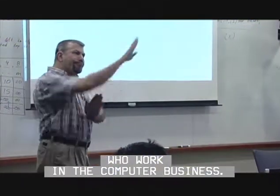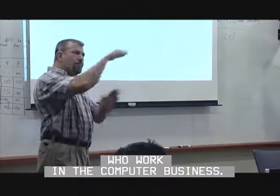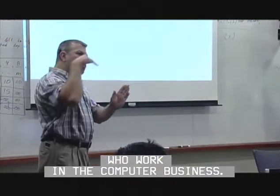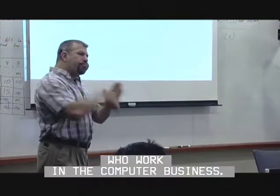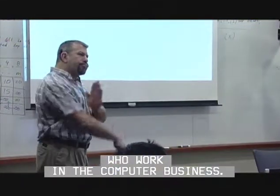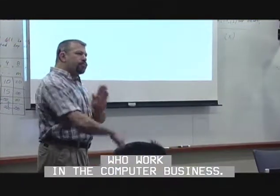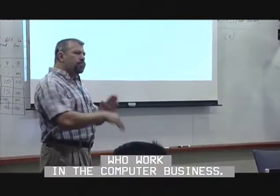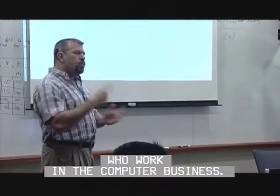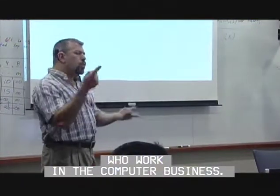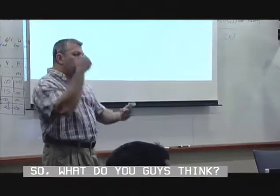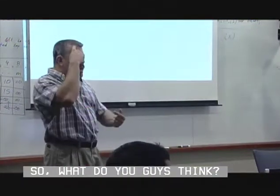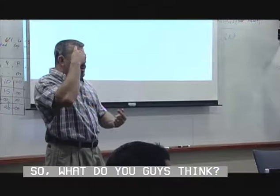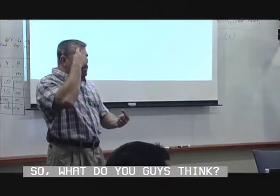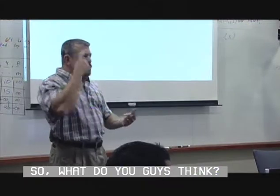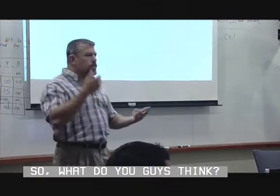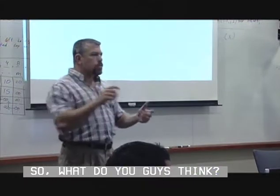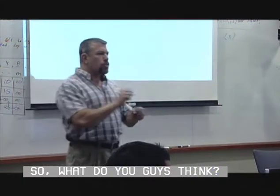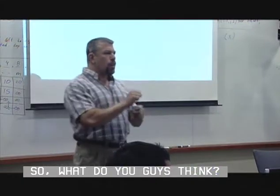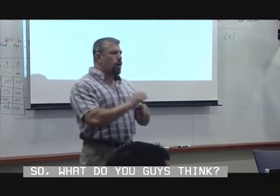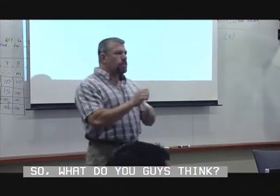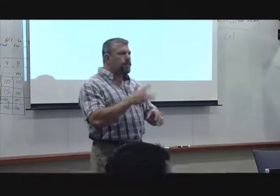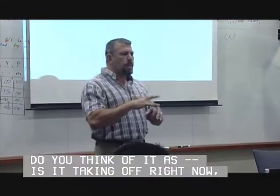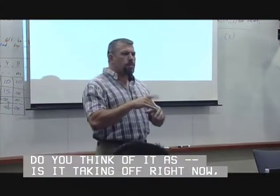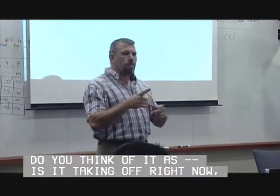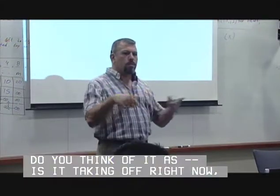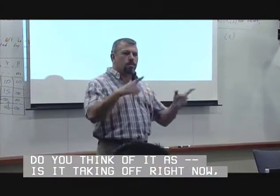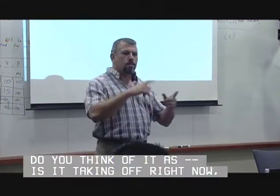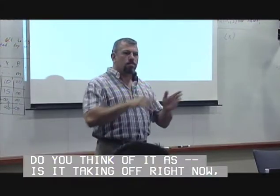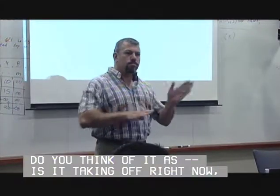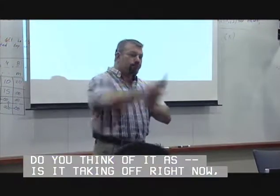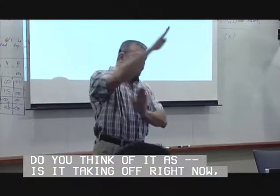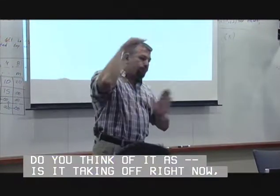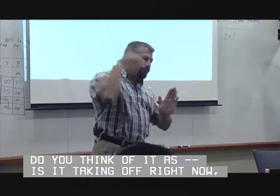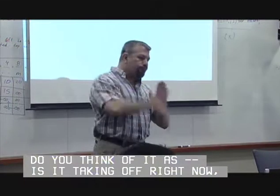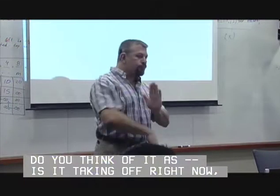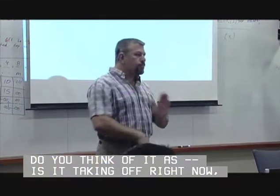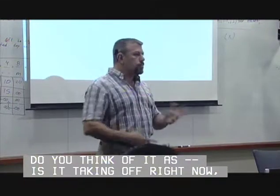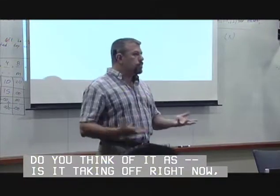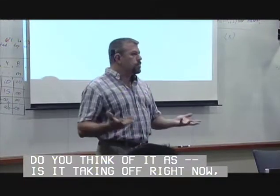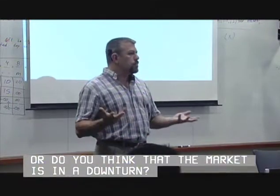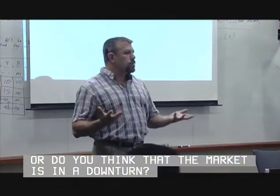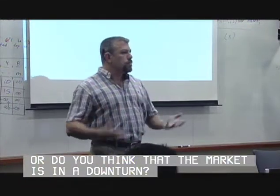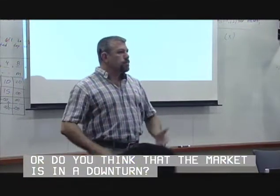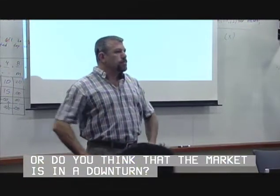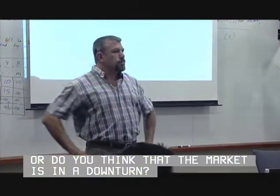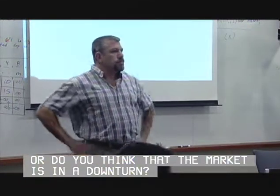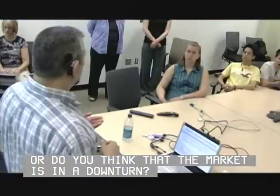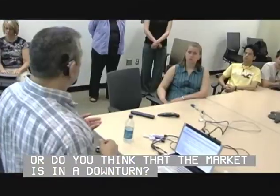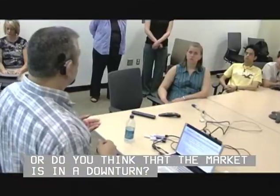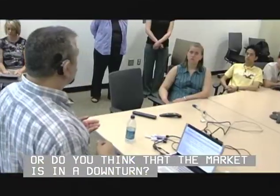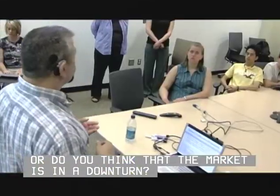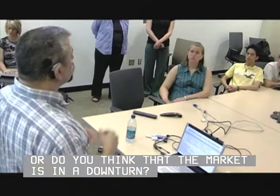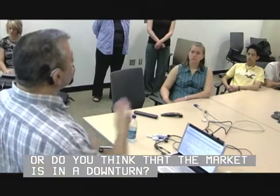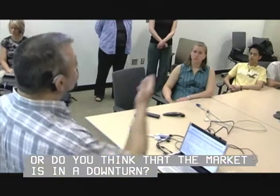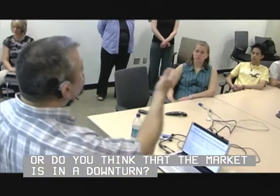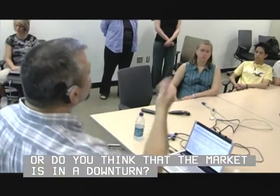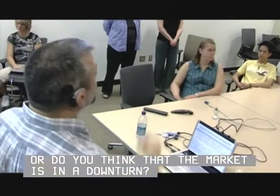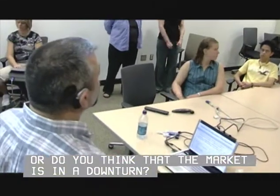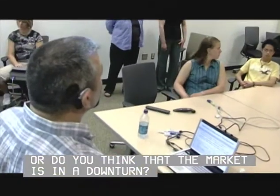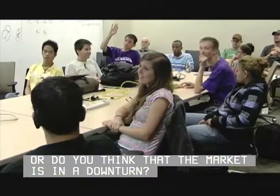the computer business. What do you guys think? Do you think that it's, is it taking off right now, or do you think that the market is in a downturn?